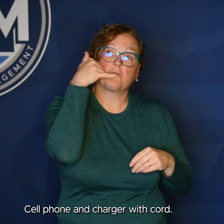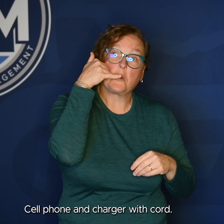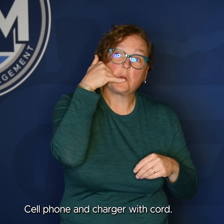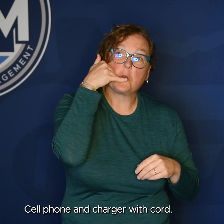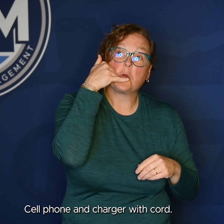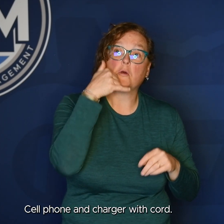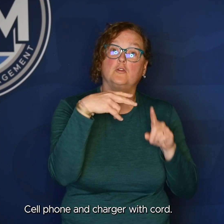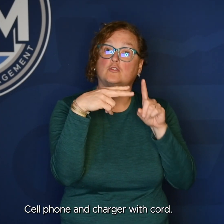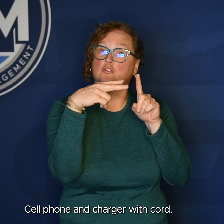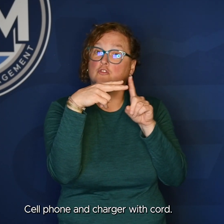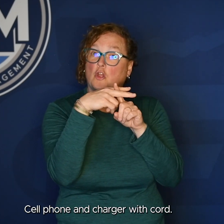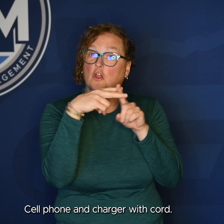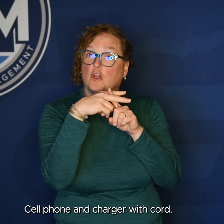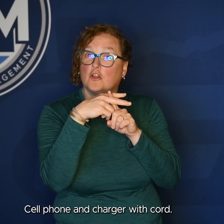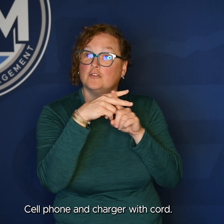Cell phone and charger with cord,